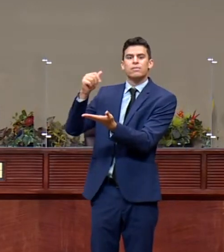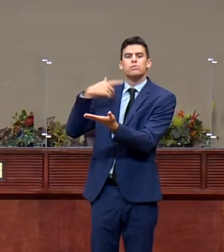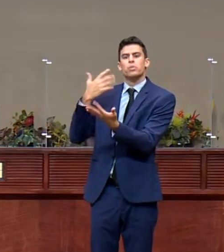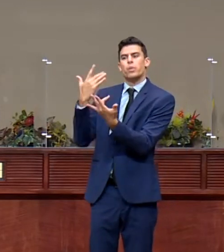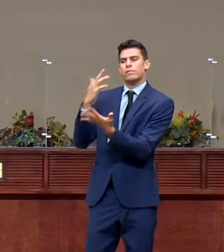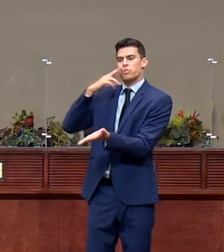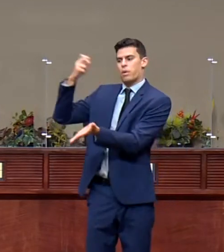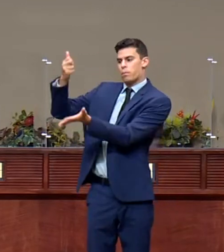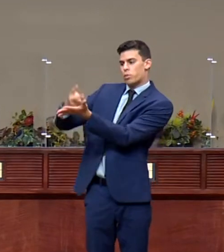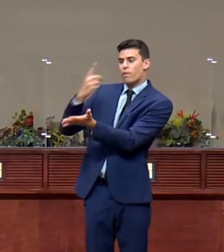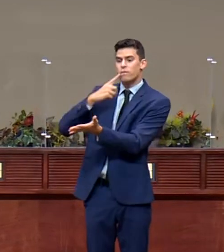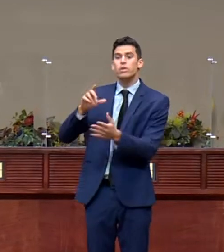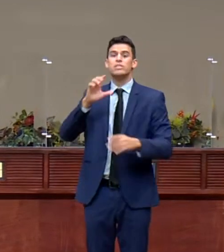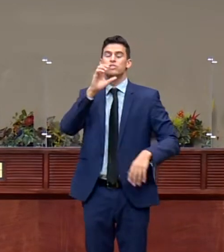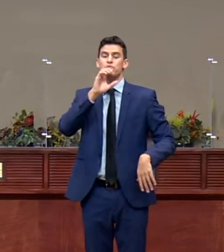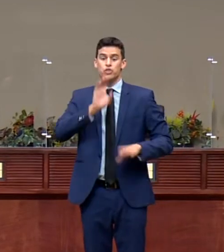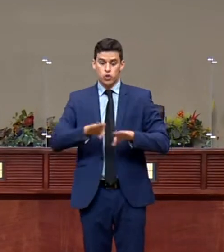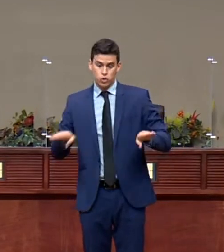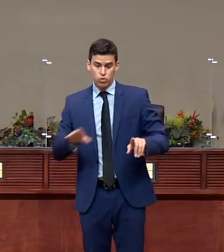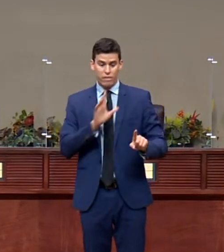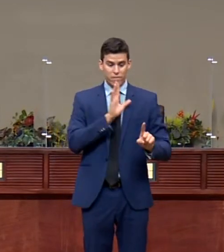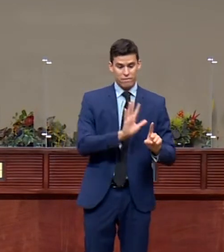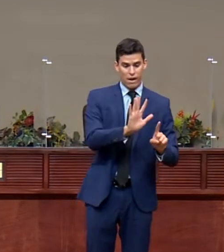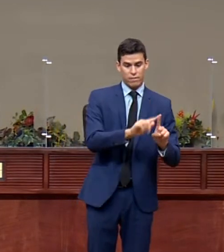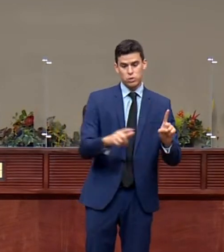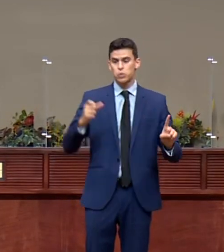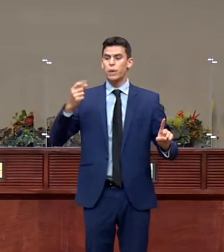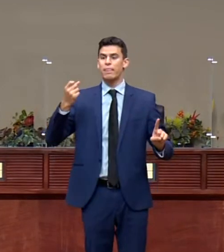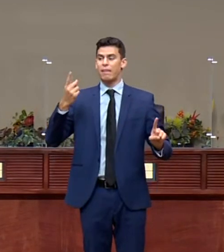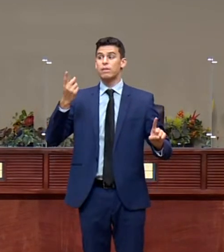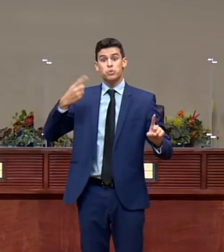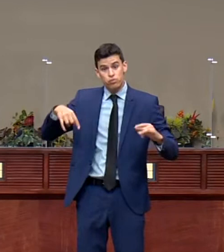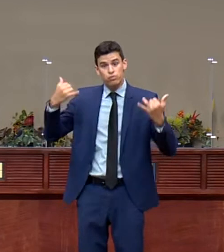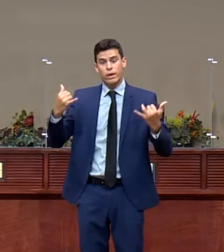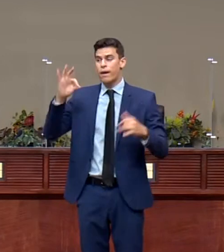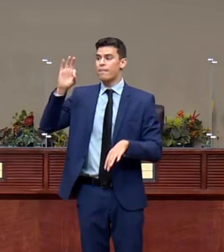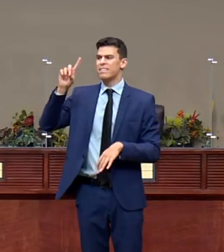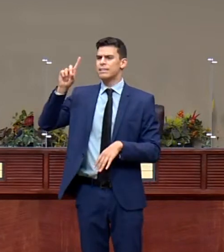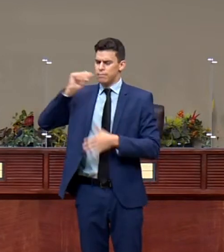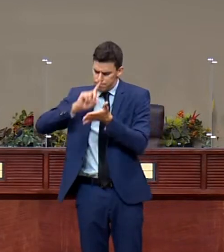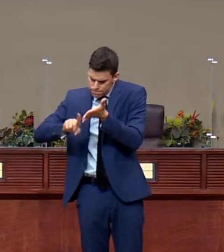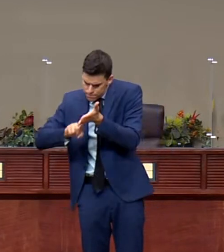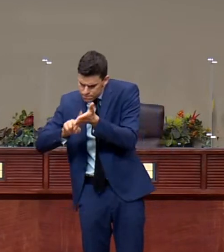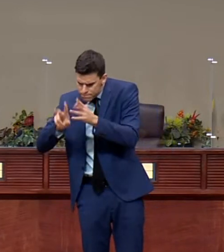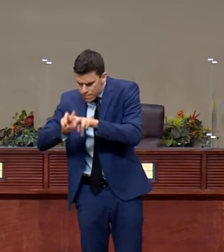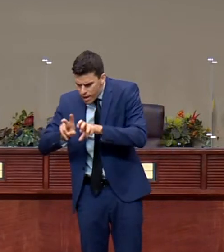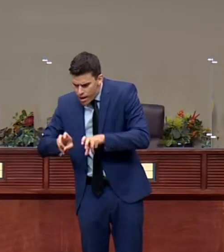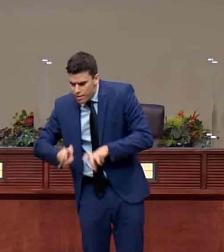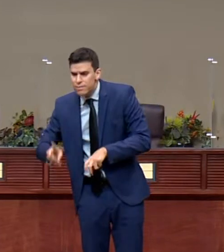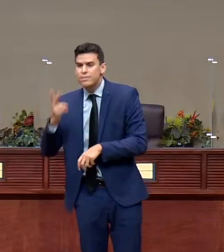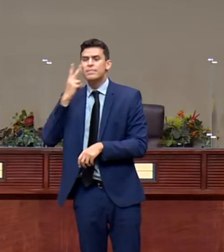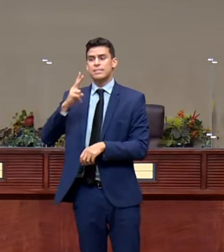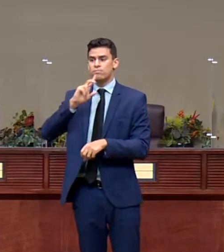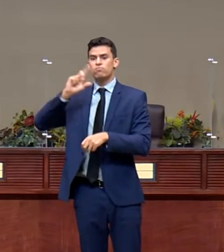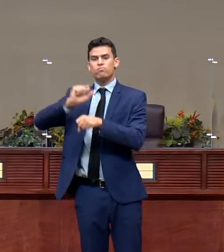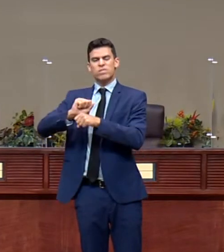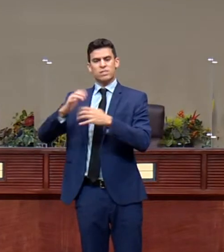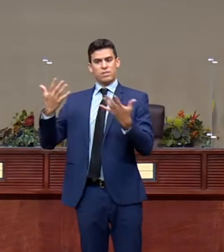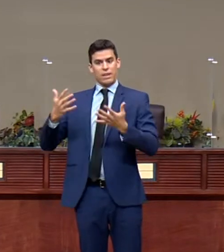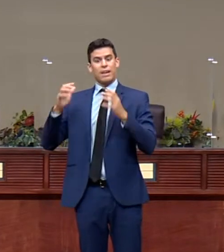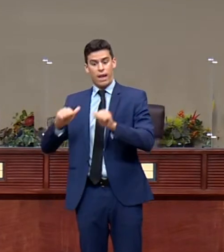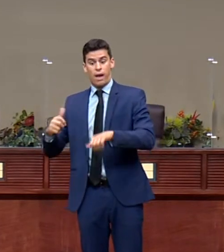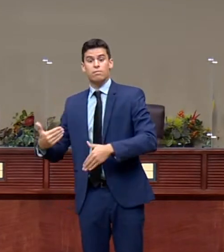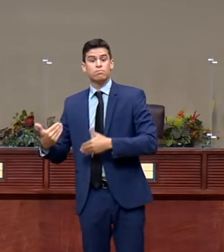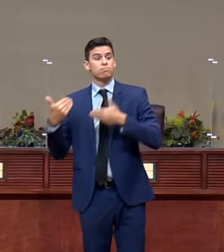11. The data have not been released publicly yet, but we are eager to see their immunogenicity and safety data in